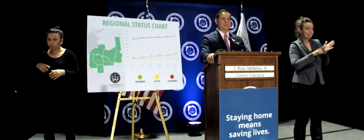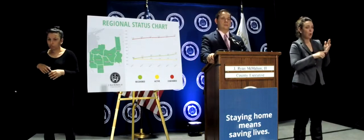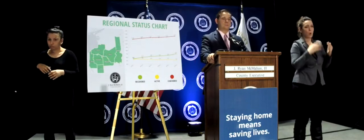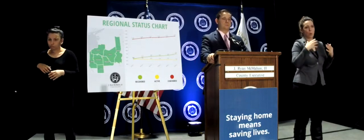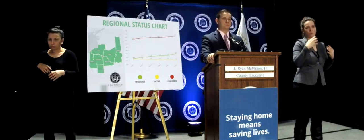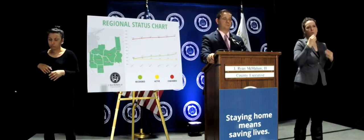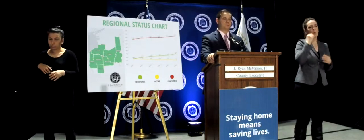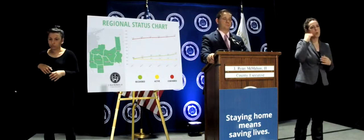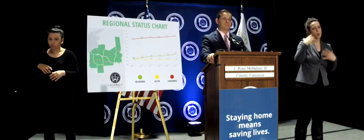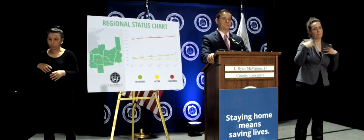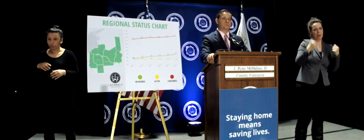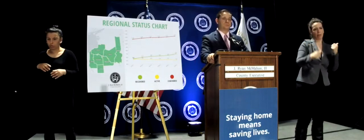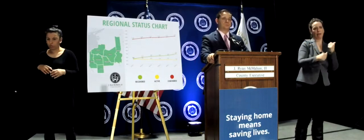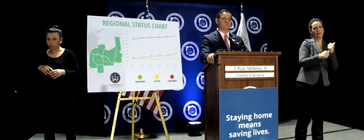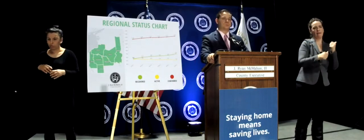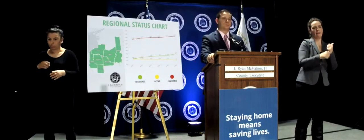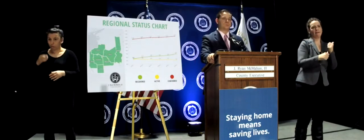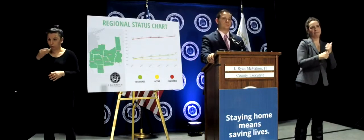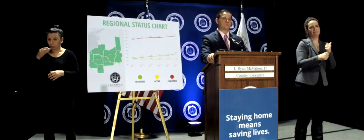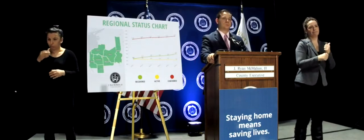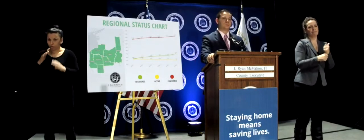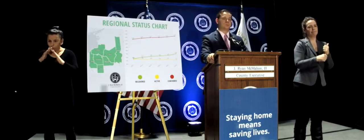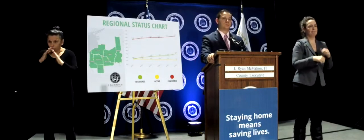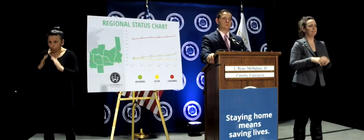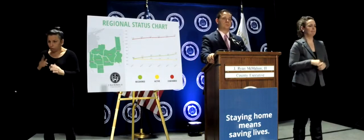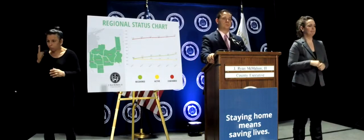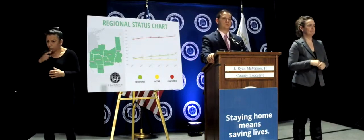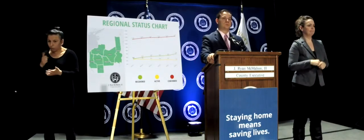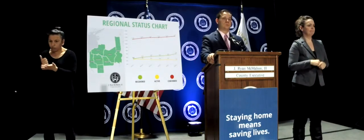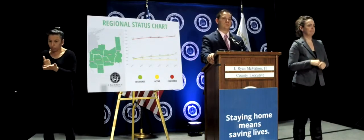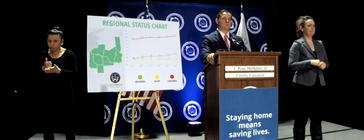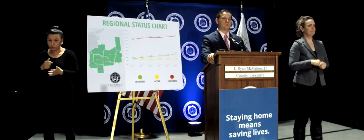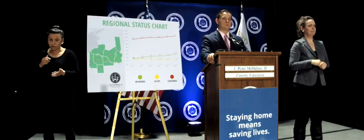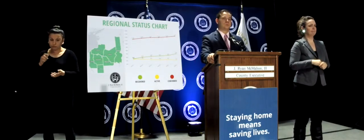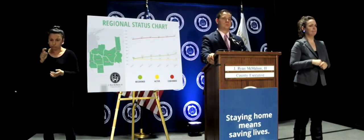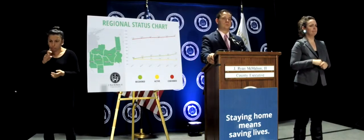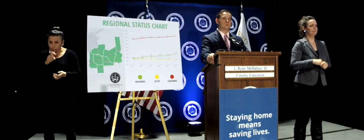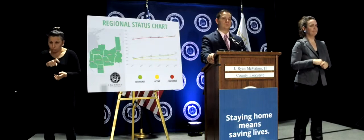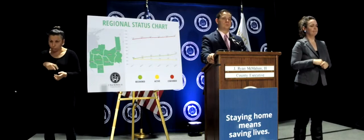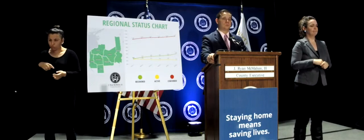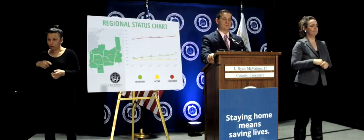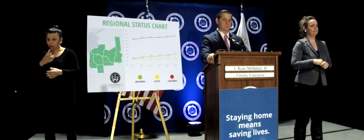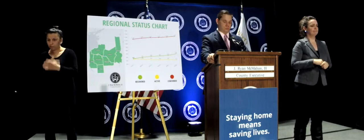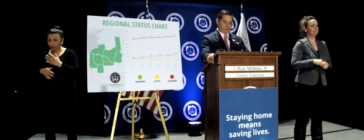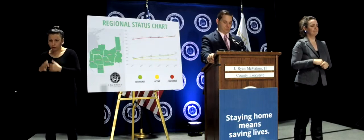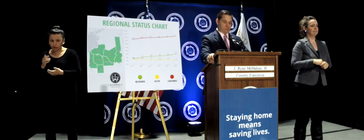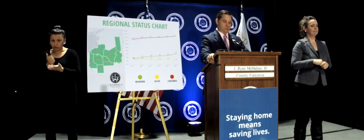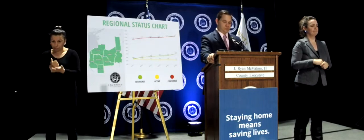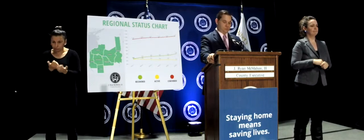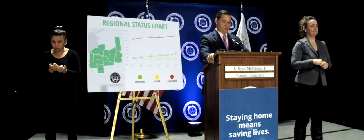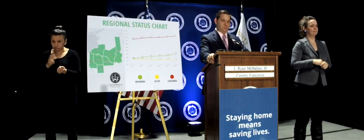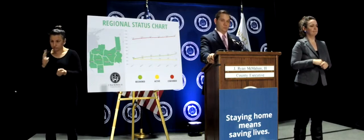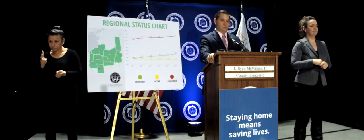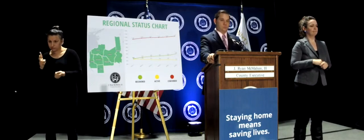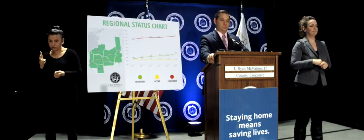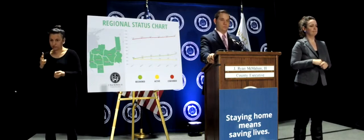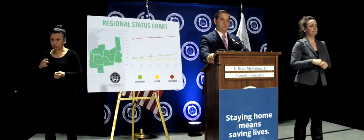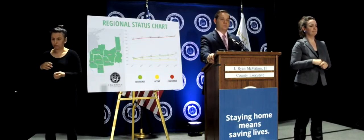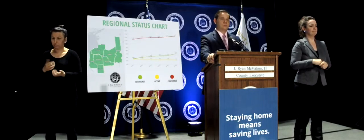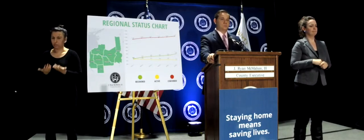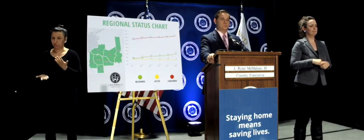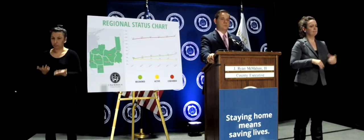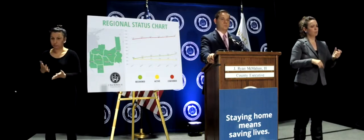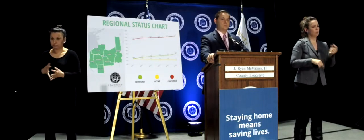more things. I came in today planning to ask you where these new cases are coming from, because I remember at one point a few weeks ago you said they were preventable